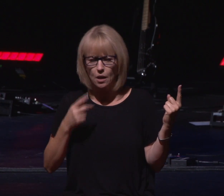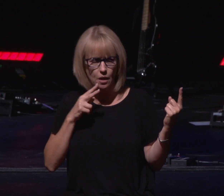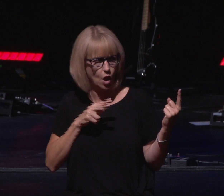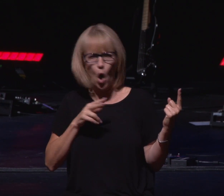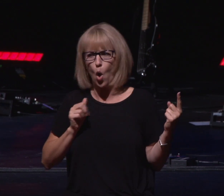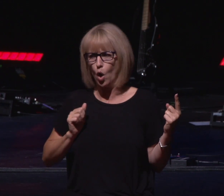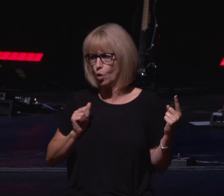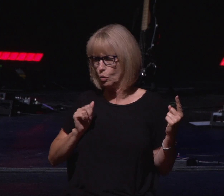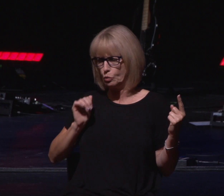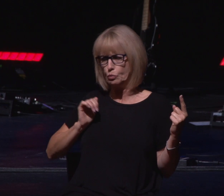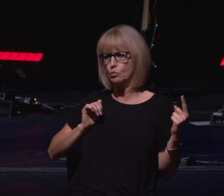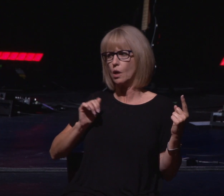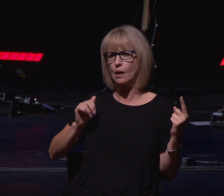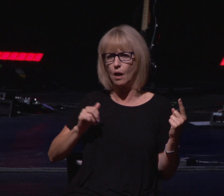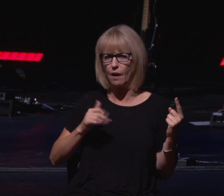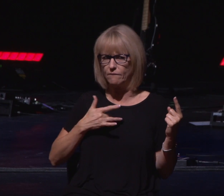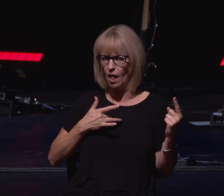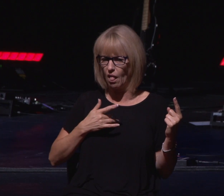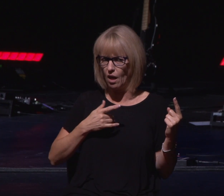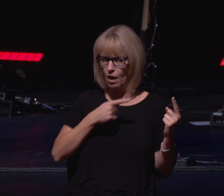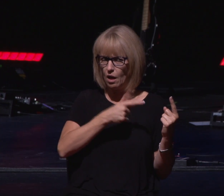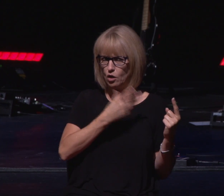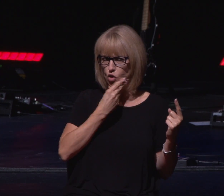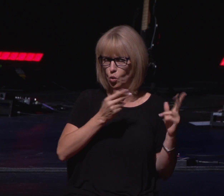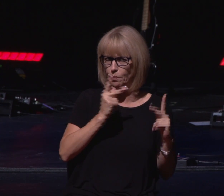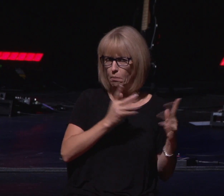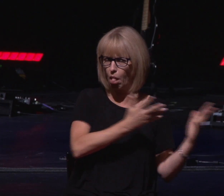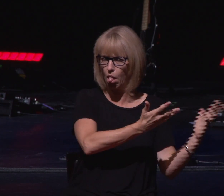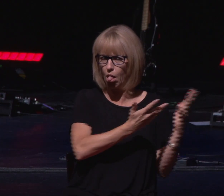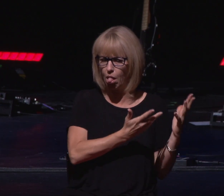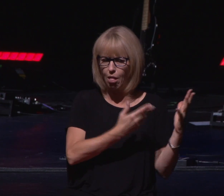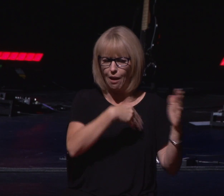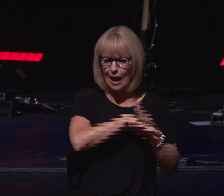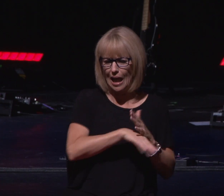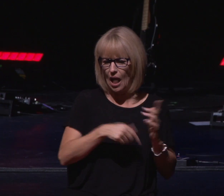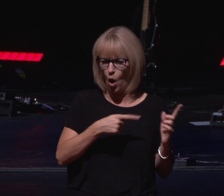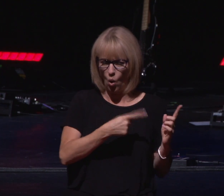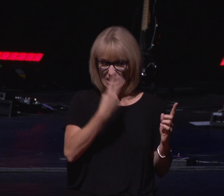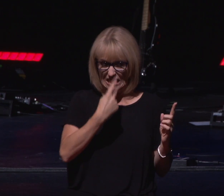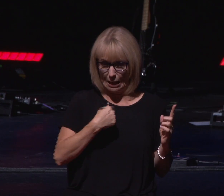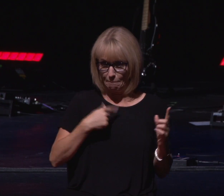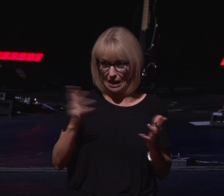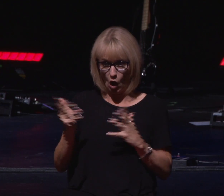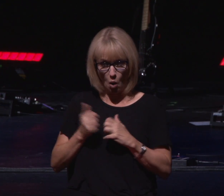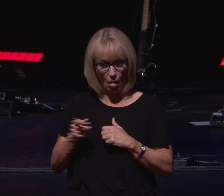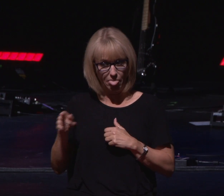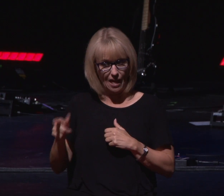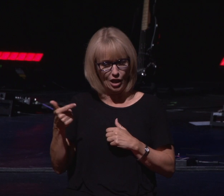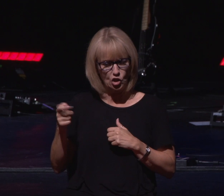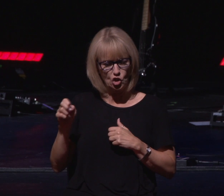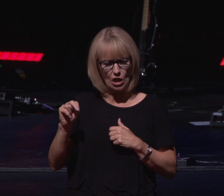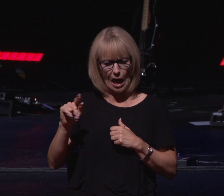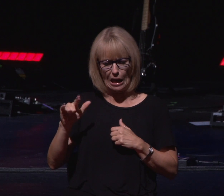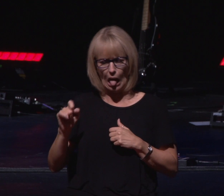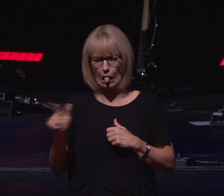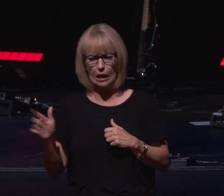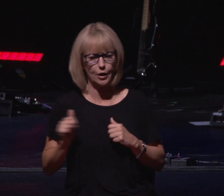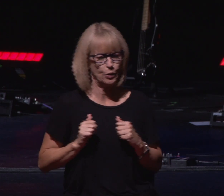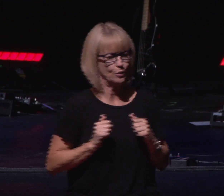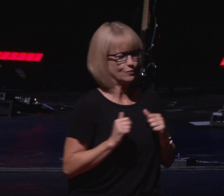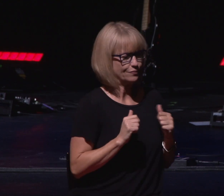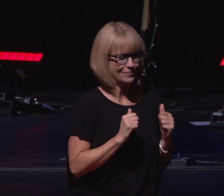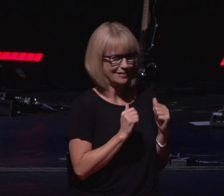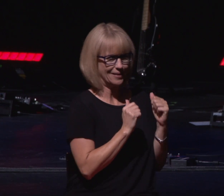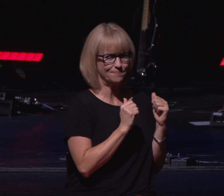direction. Because when his friends show up, he doesn't want to be seen associating with the Gentiles, and so he moves over. And we look at that, and we go, no,